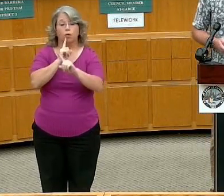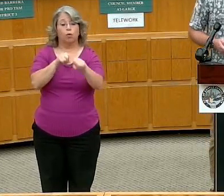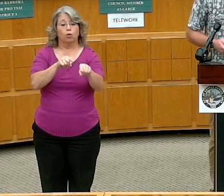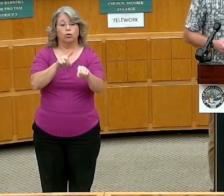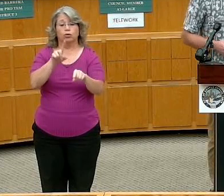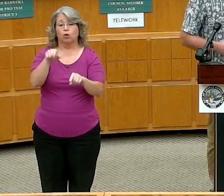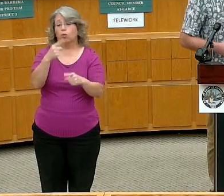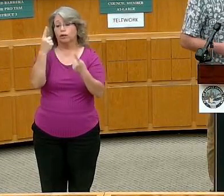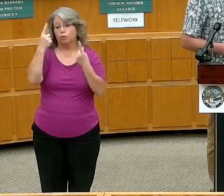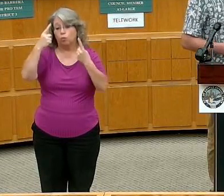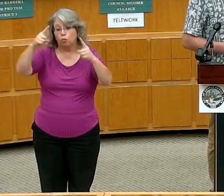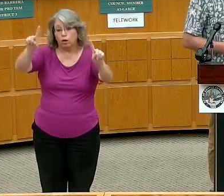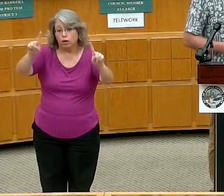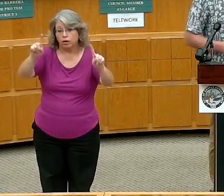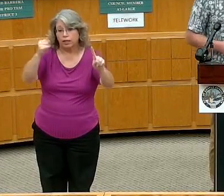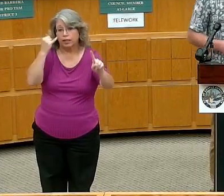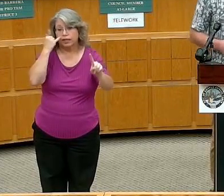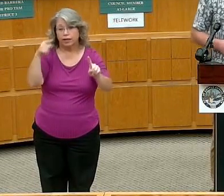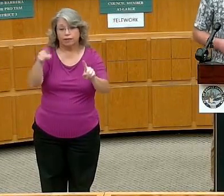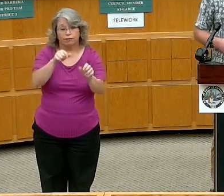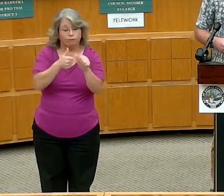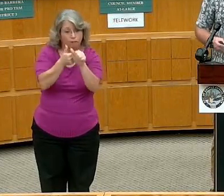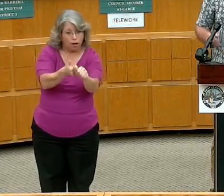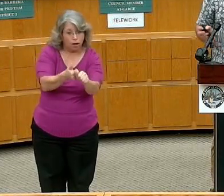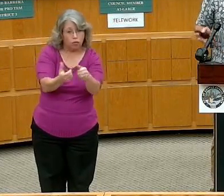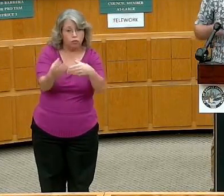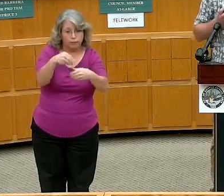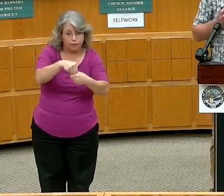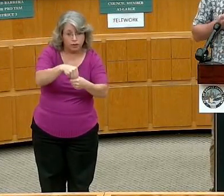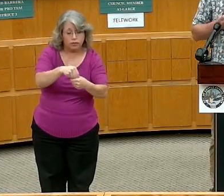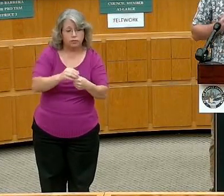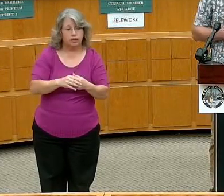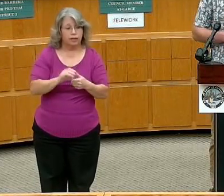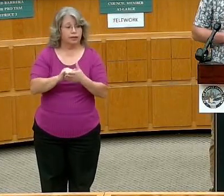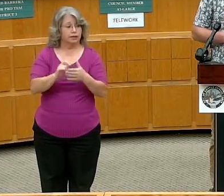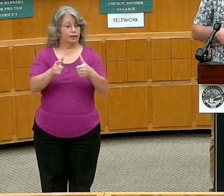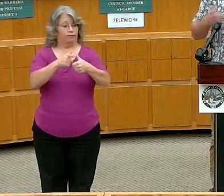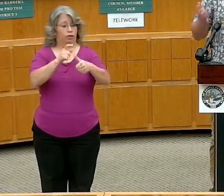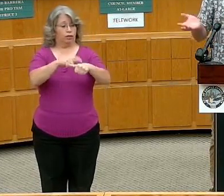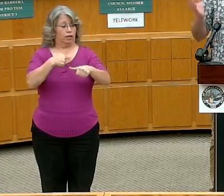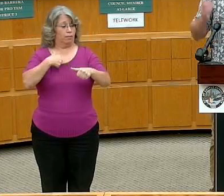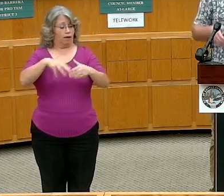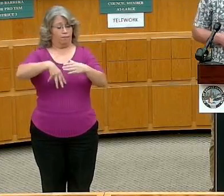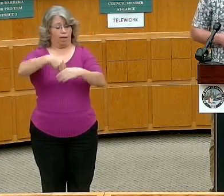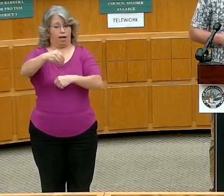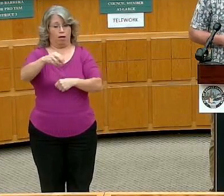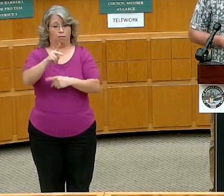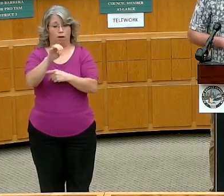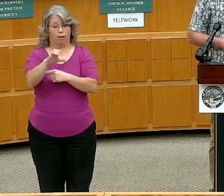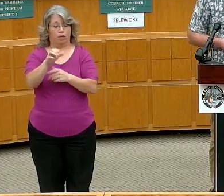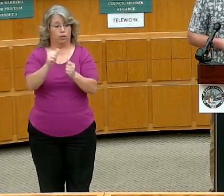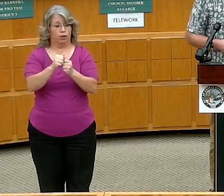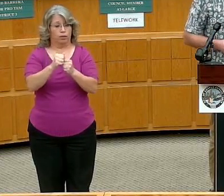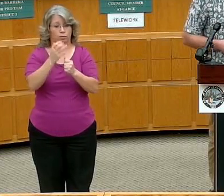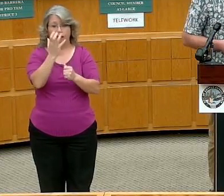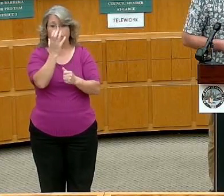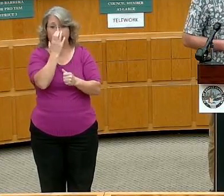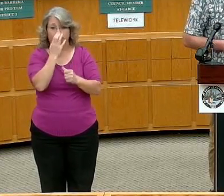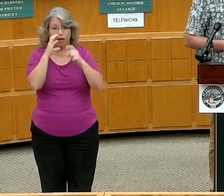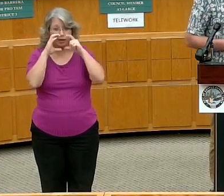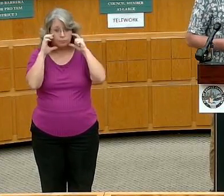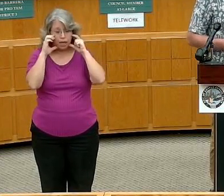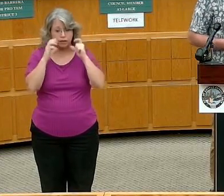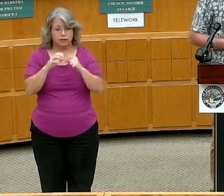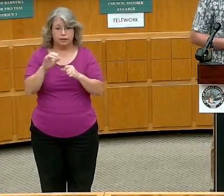engage in them. This is the first time I've been out in public with a face mask on, just like Dr. Tissot.